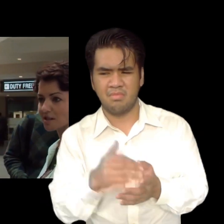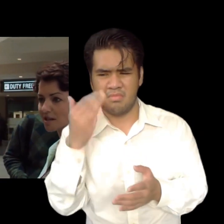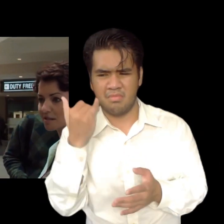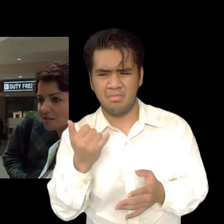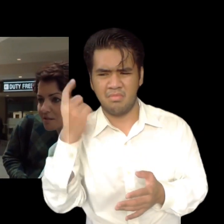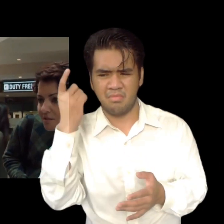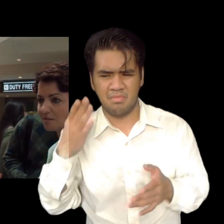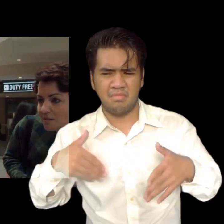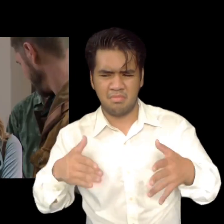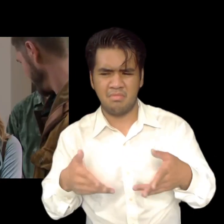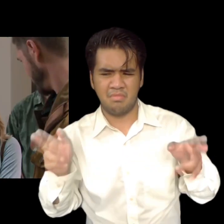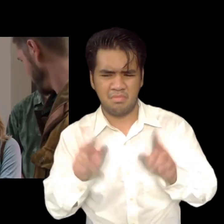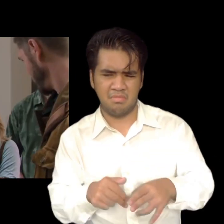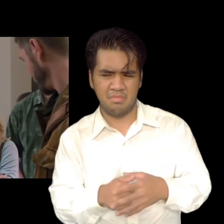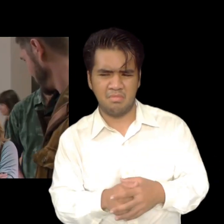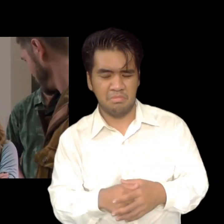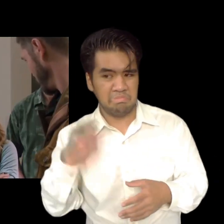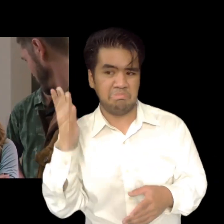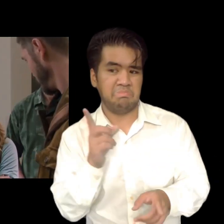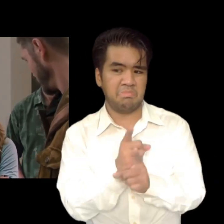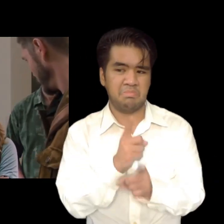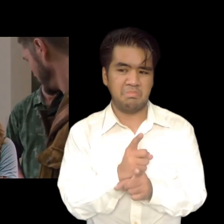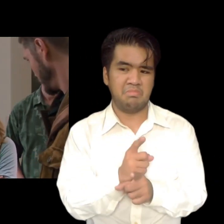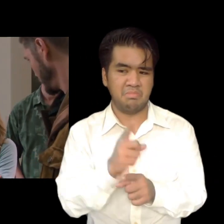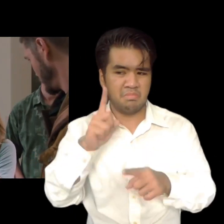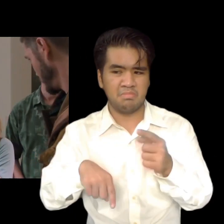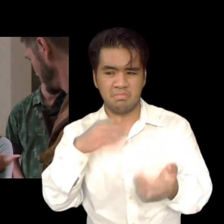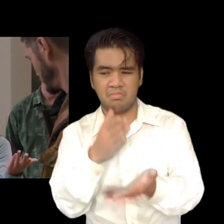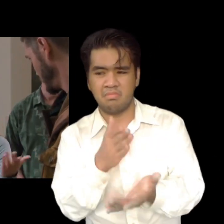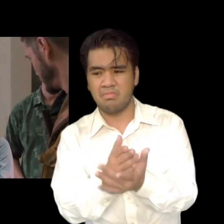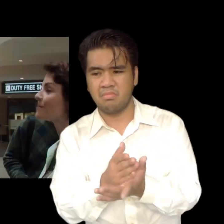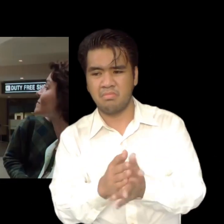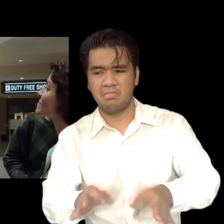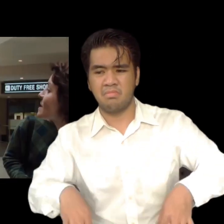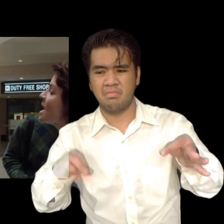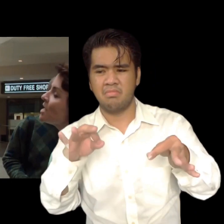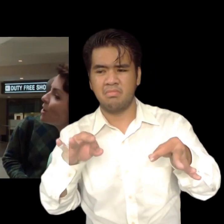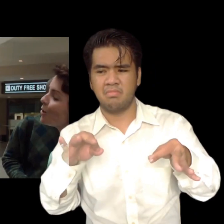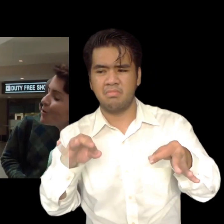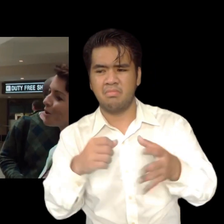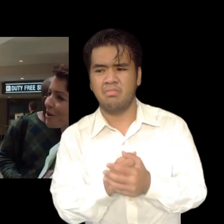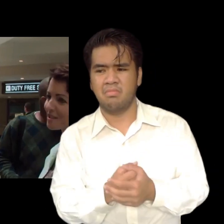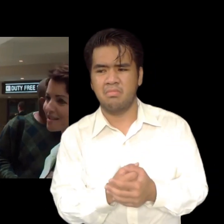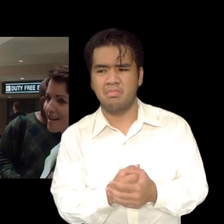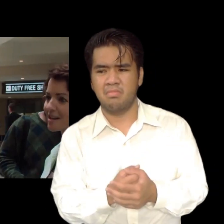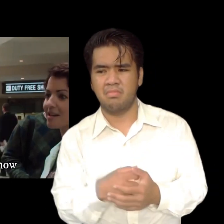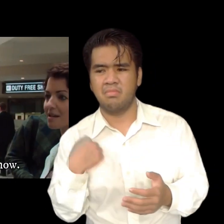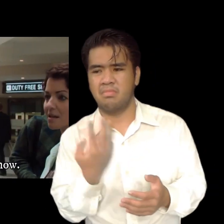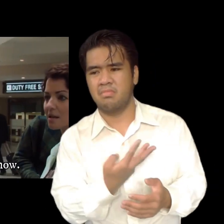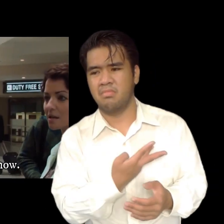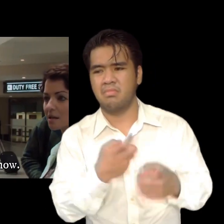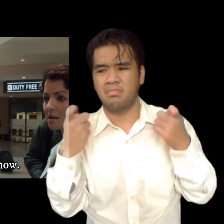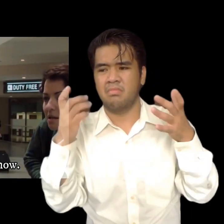Who destroyed it? Me? You? Him? The Lord works. In mysterious ways, I